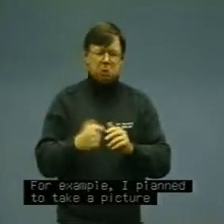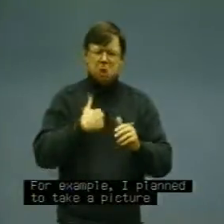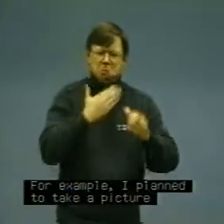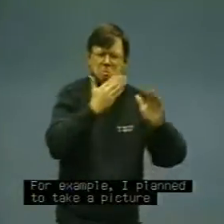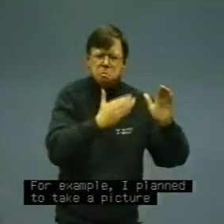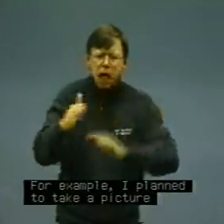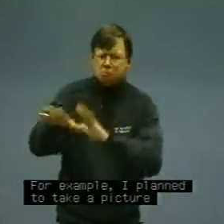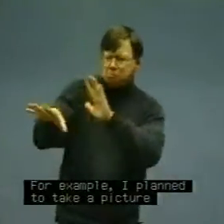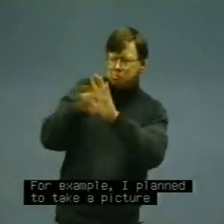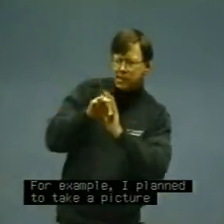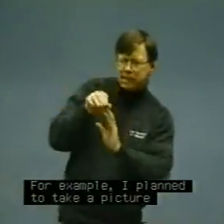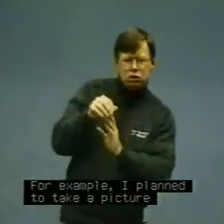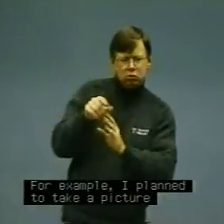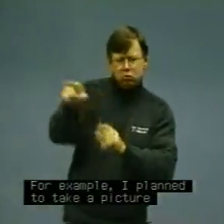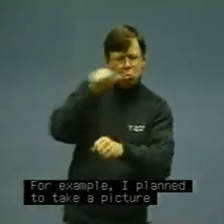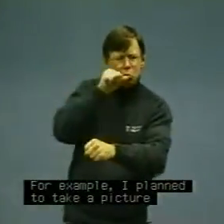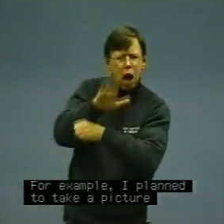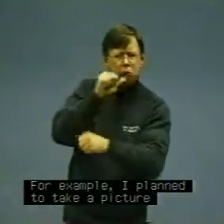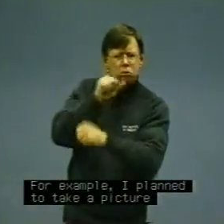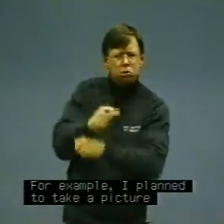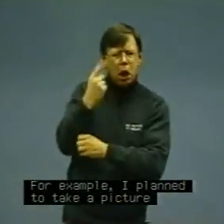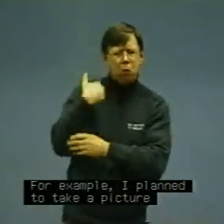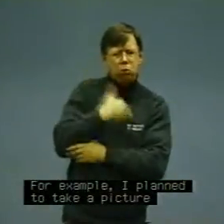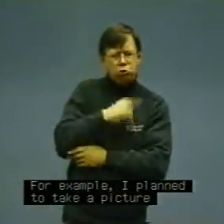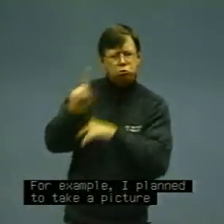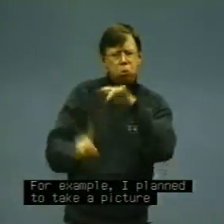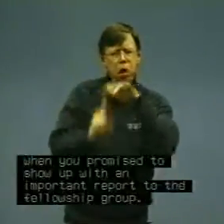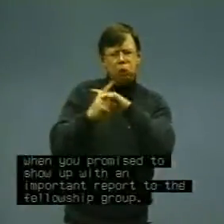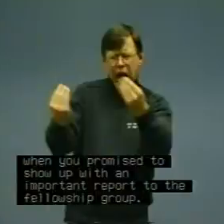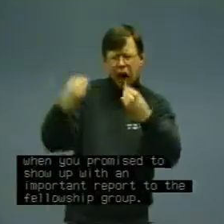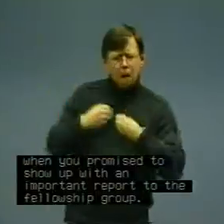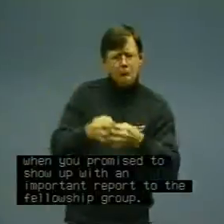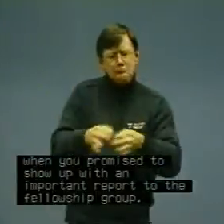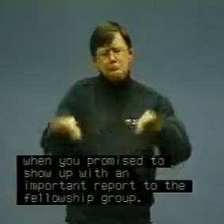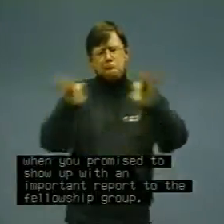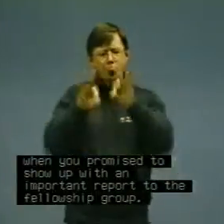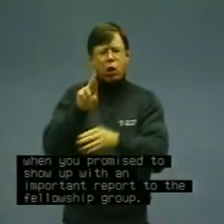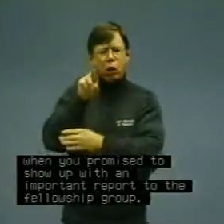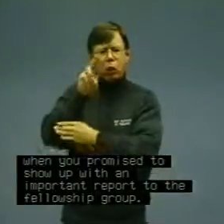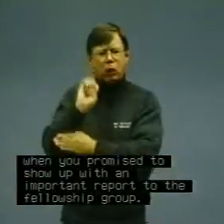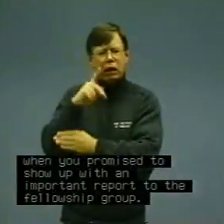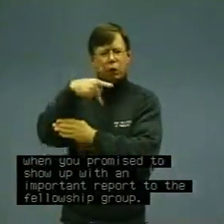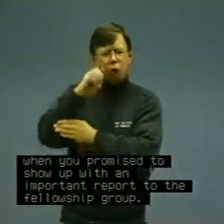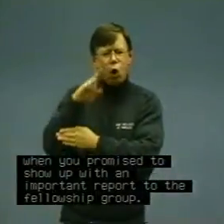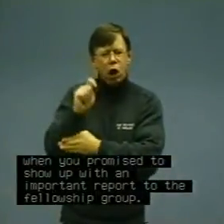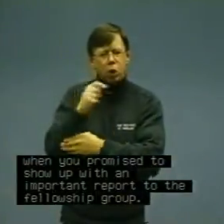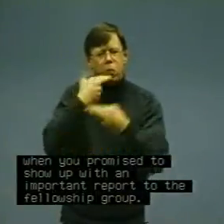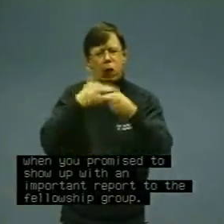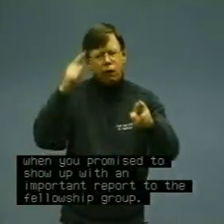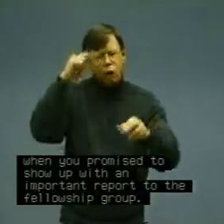Keep cool. For example, I planned to take a picture. When you promised to show up with an important